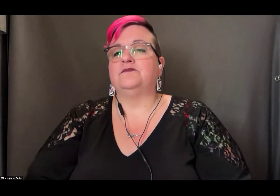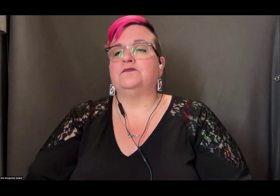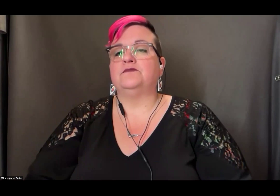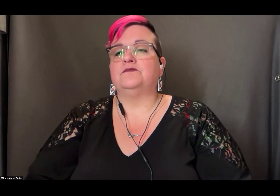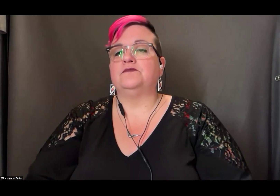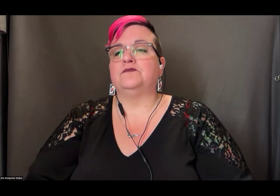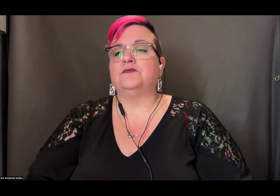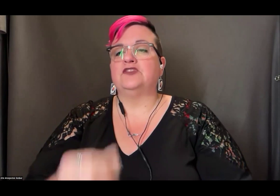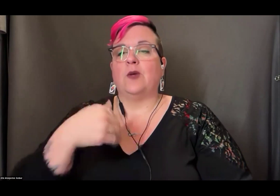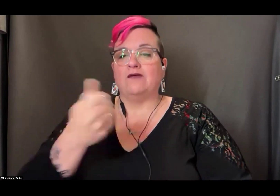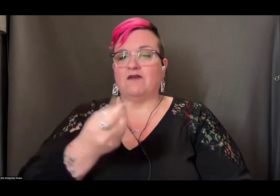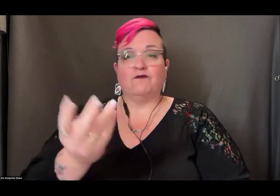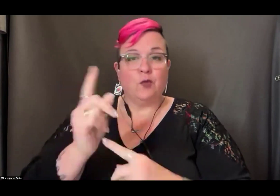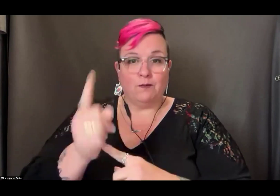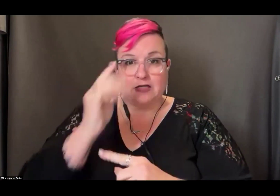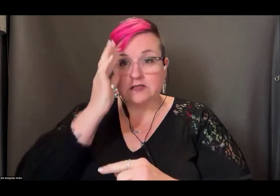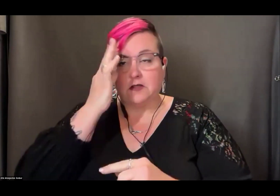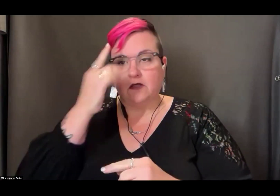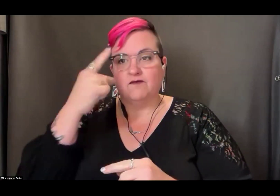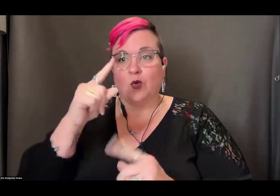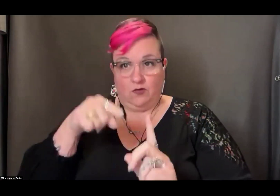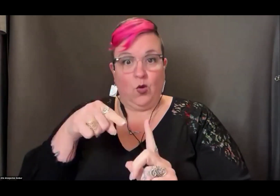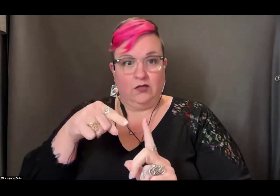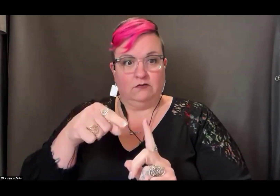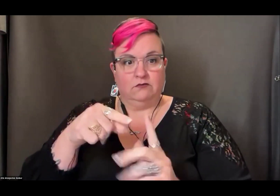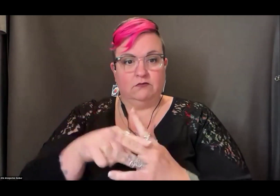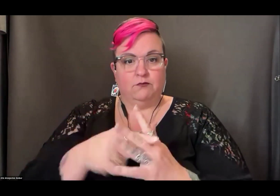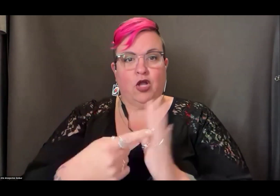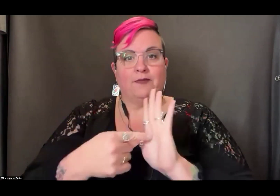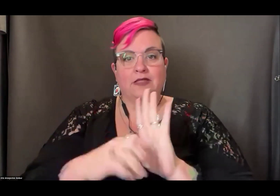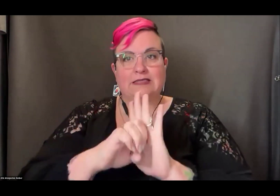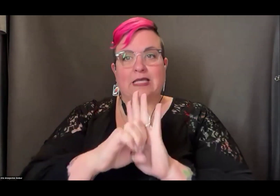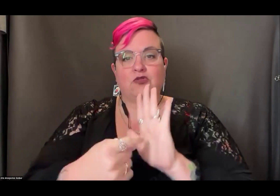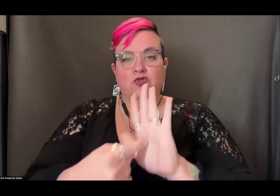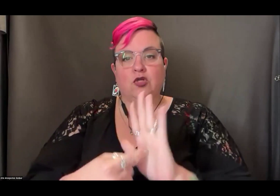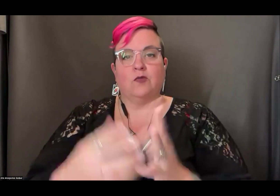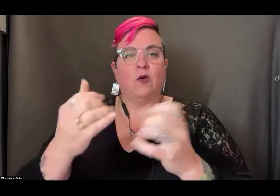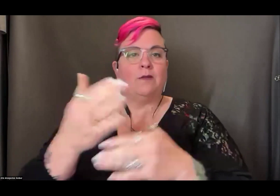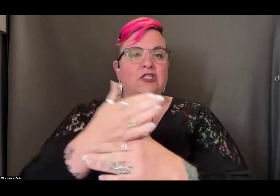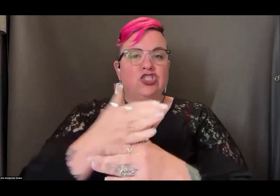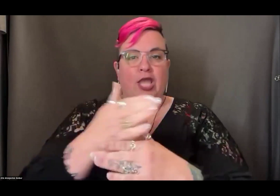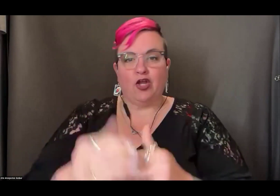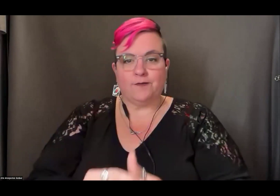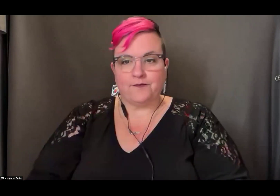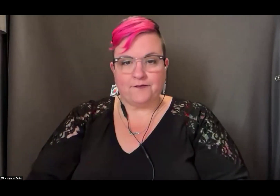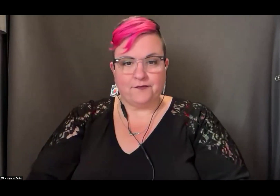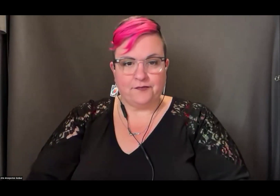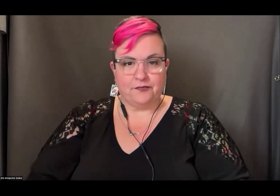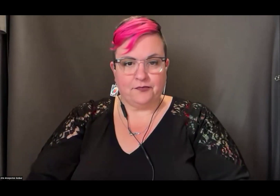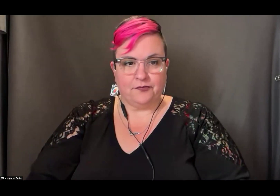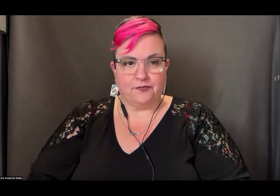to have a few minutes, I think, just for one. Okay, let's do share.